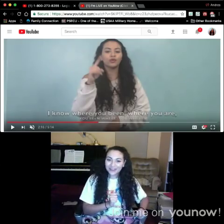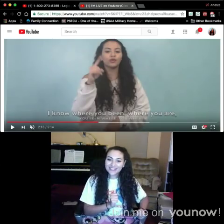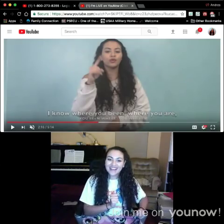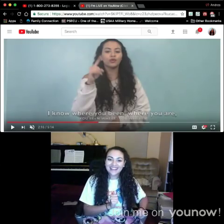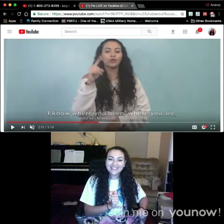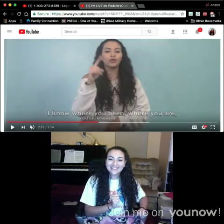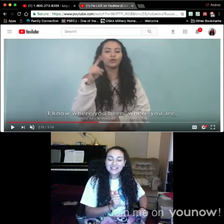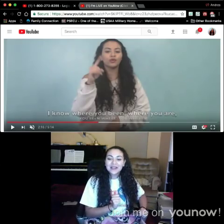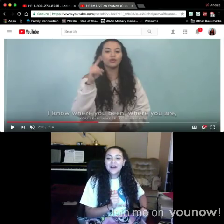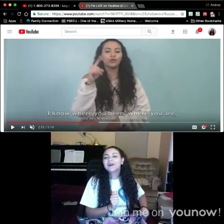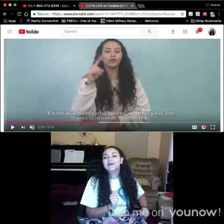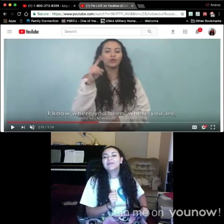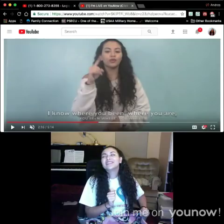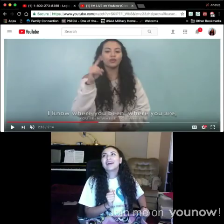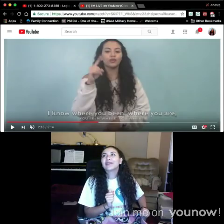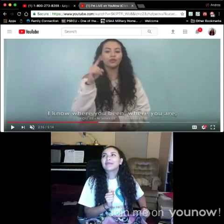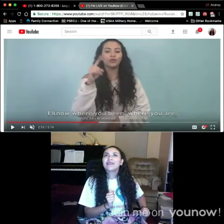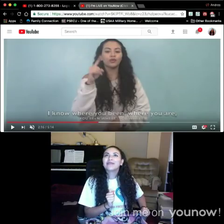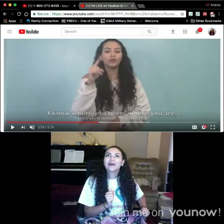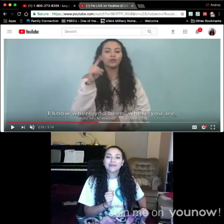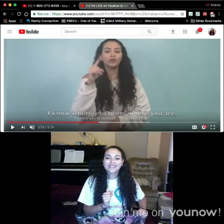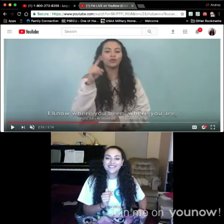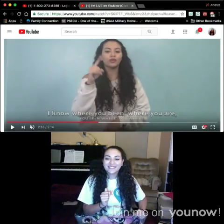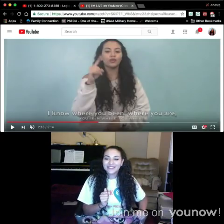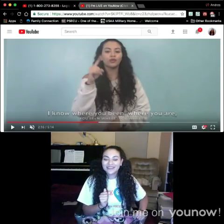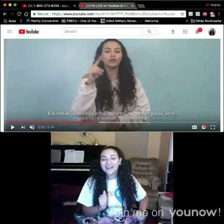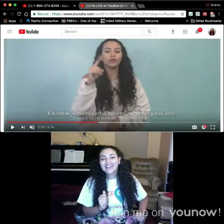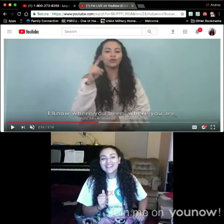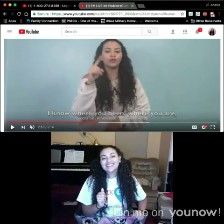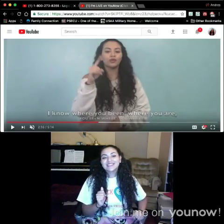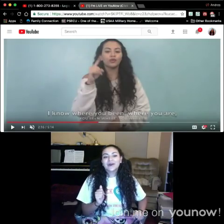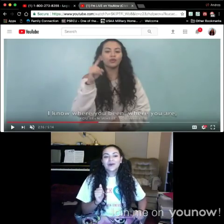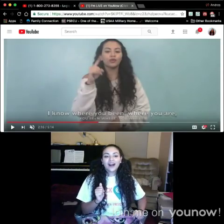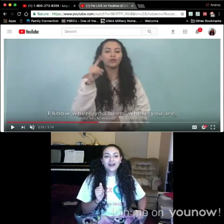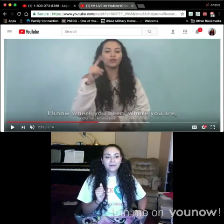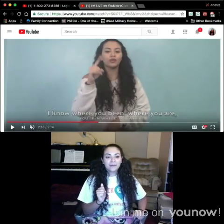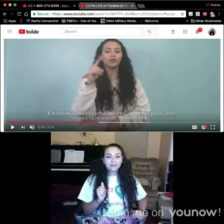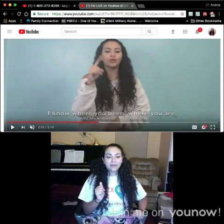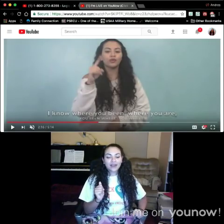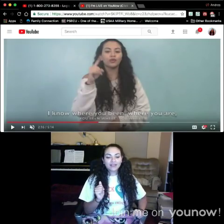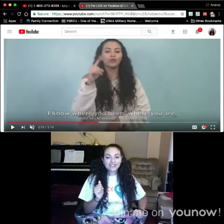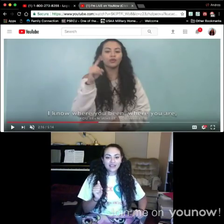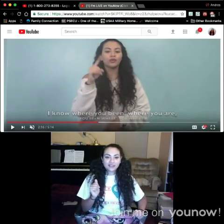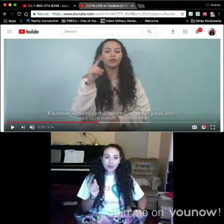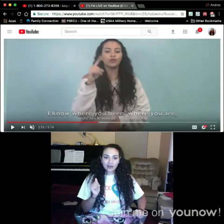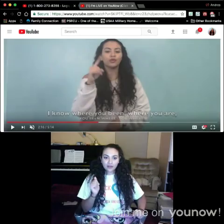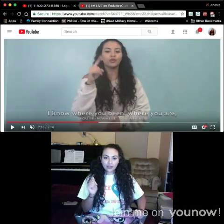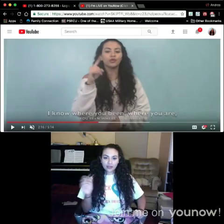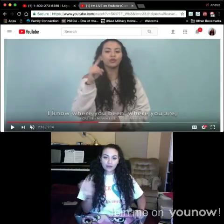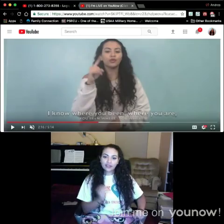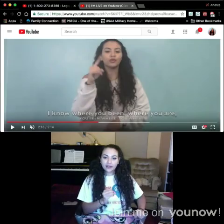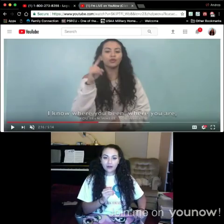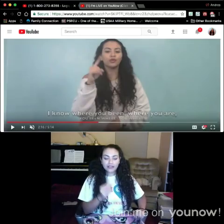with your signs. It's not really meant for one person to do. So you have to sign this part kind of